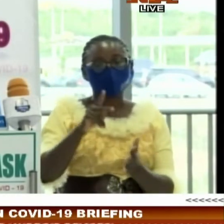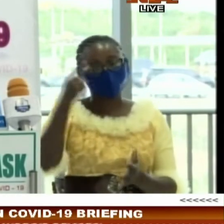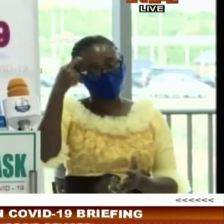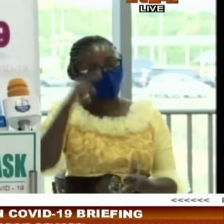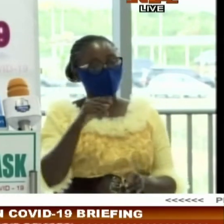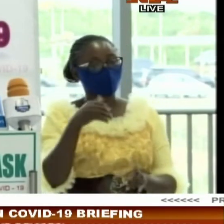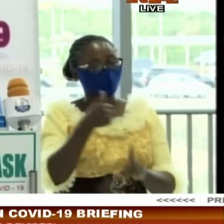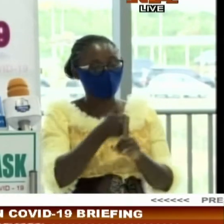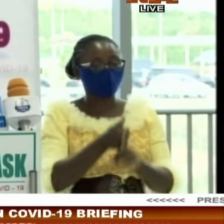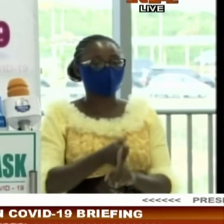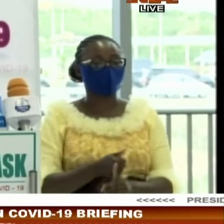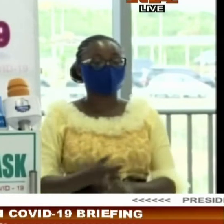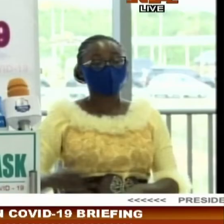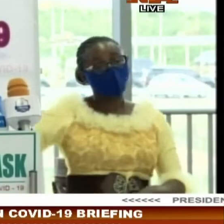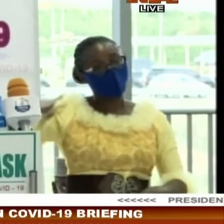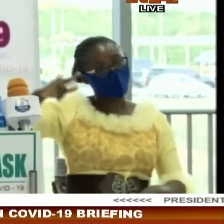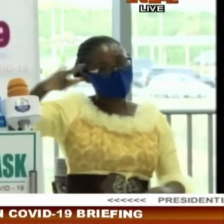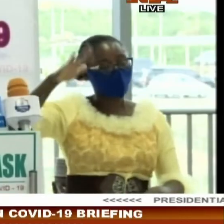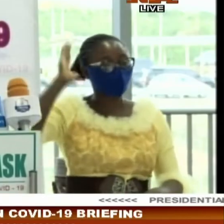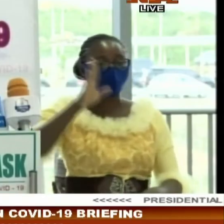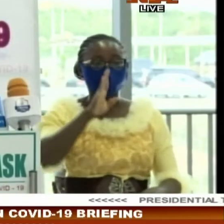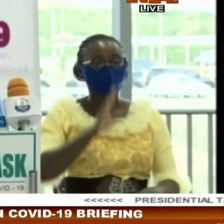Airlines will be fined